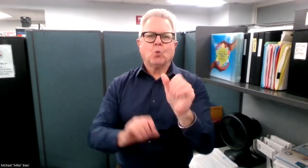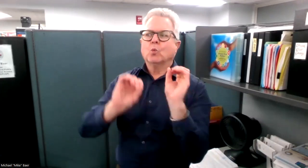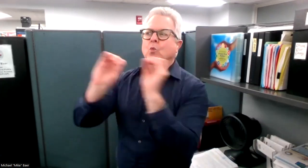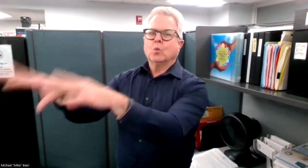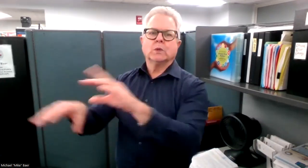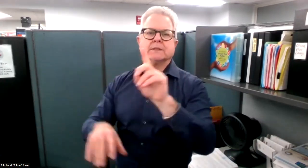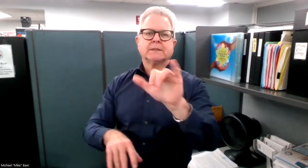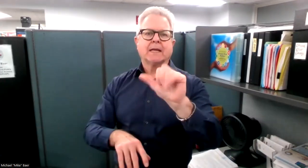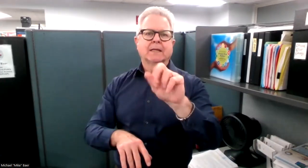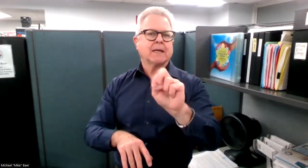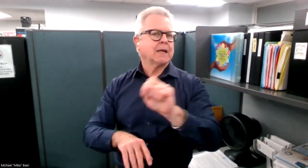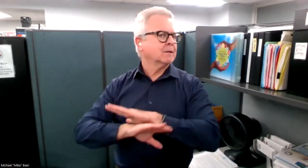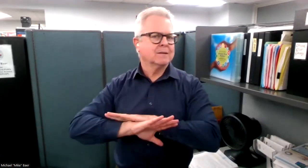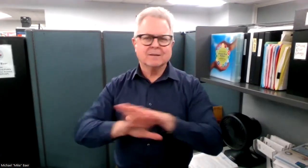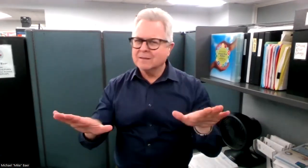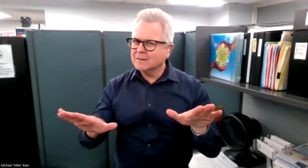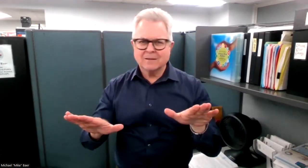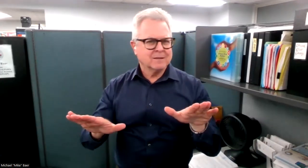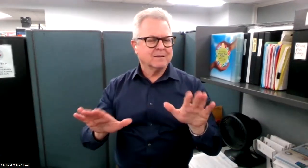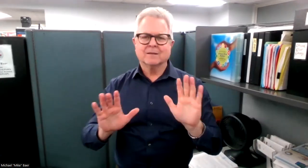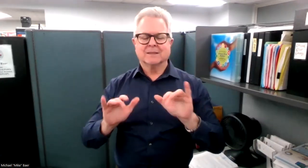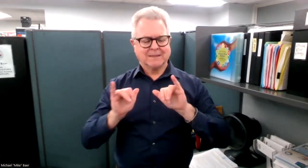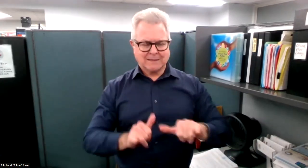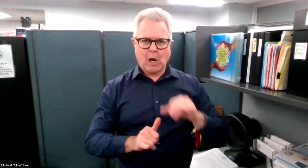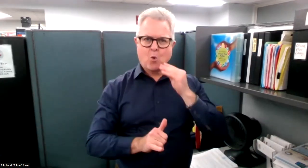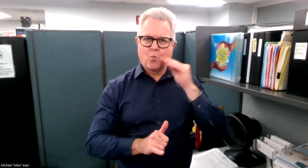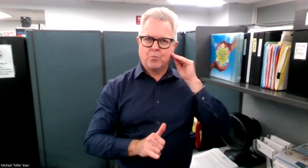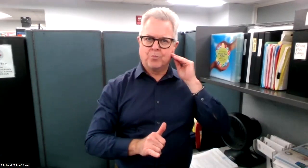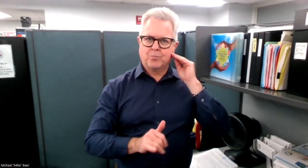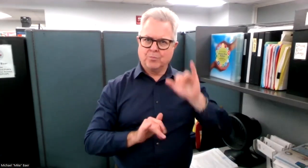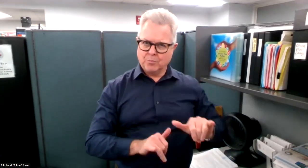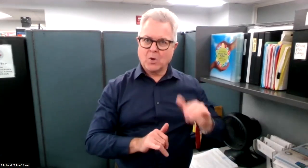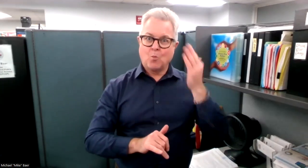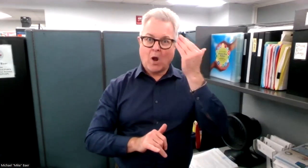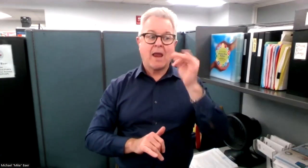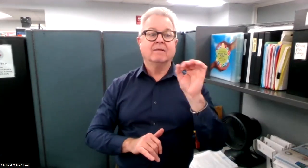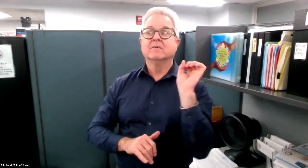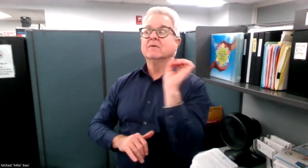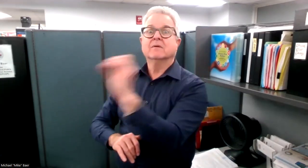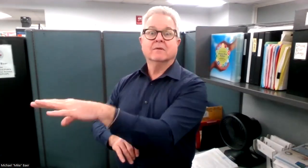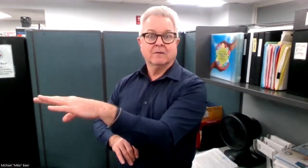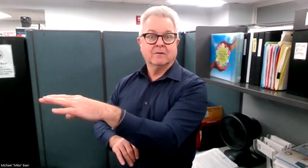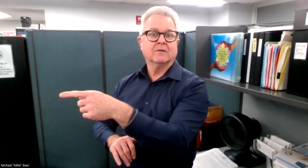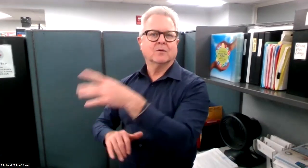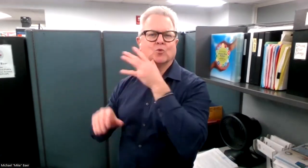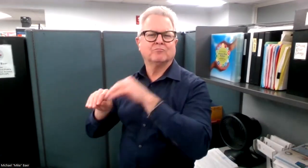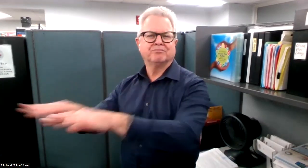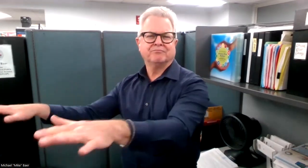or tested positive, do not send your kids off to daycare. Keep them at home. And the reason why is because if you send them to